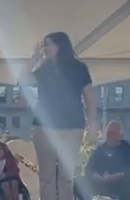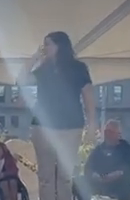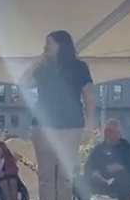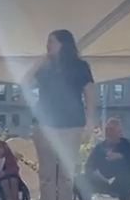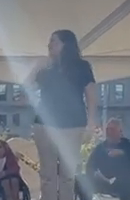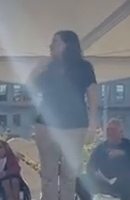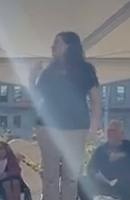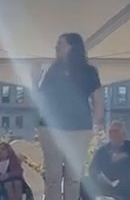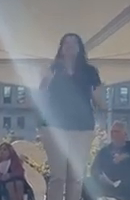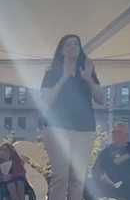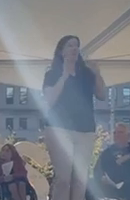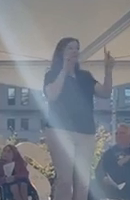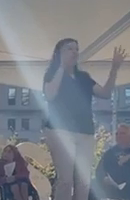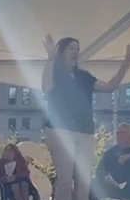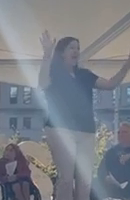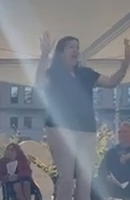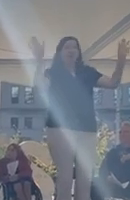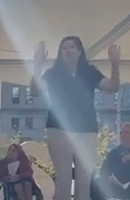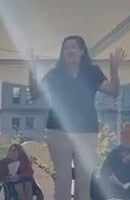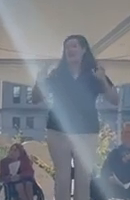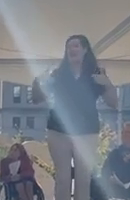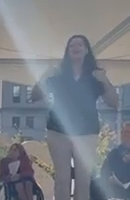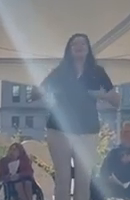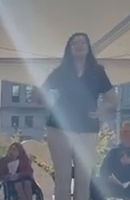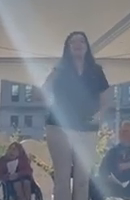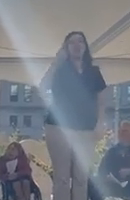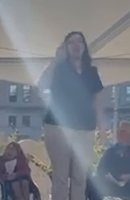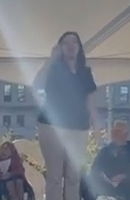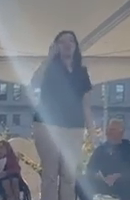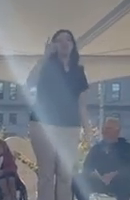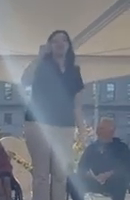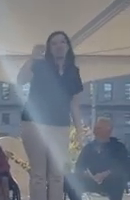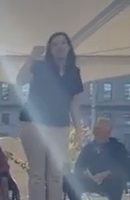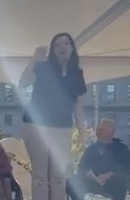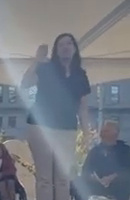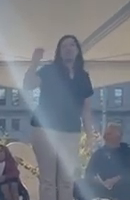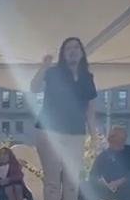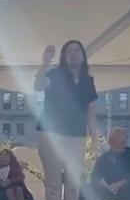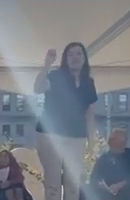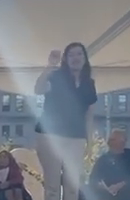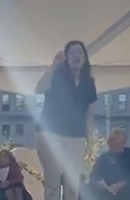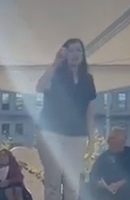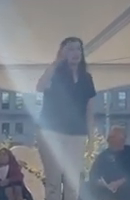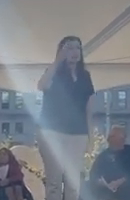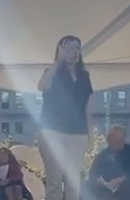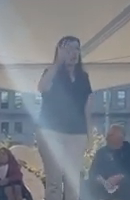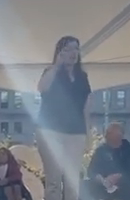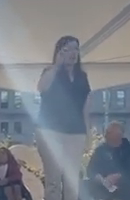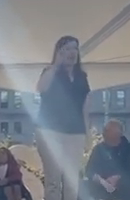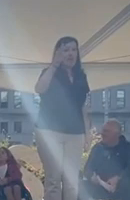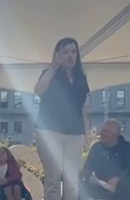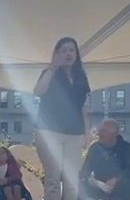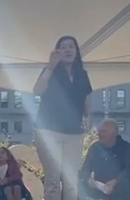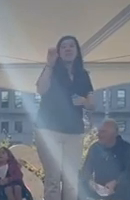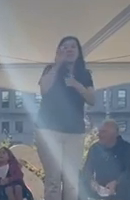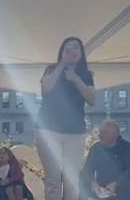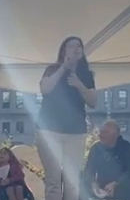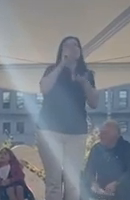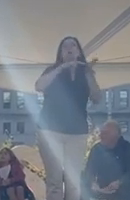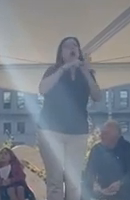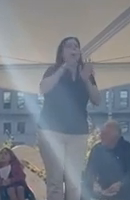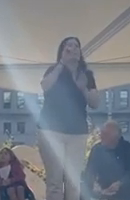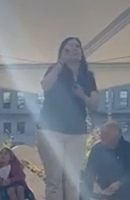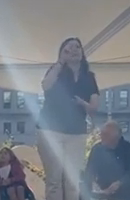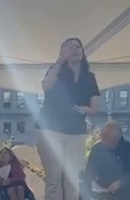you. Okay. Hi, everybody. I'm Regina E. Dorfmeyer. The E is not for